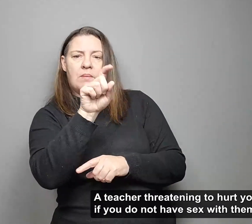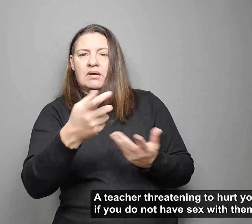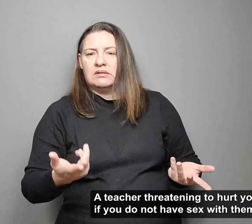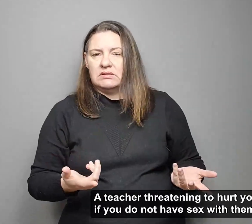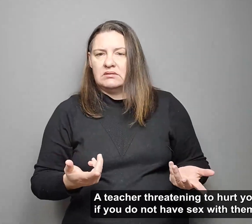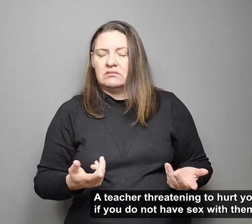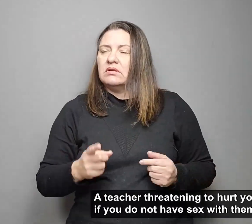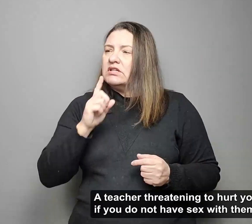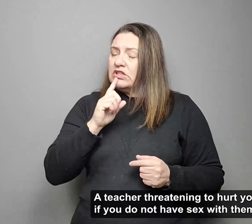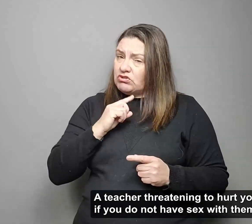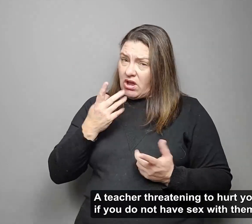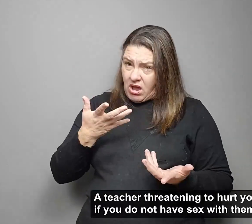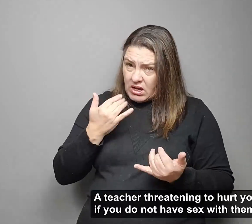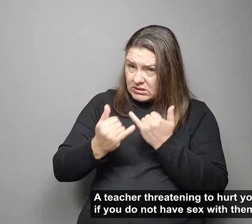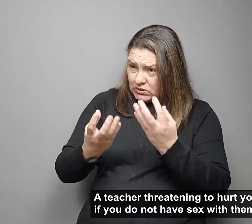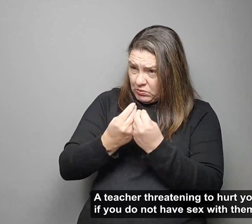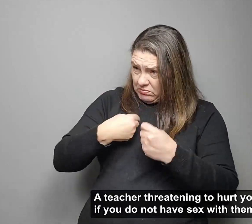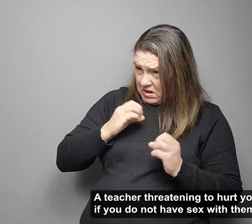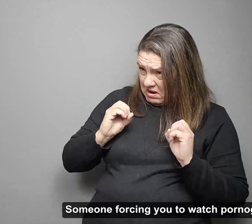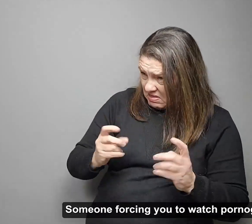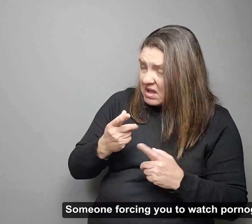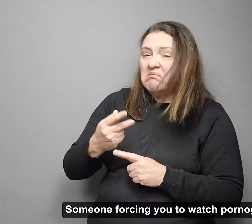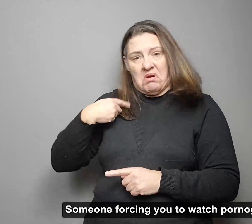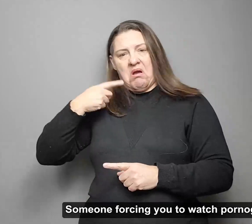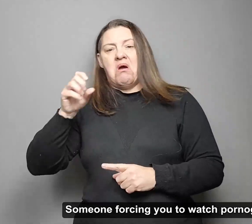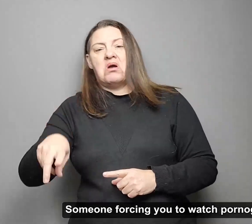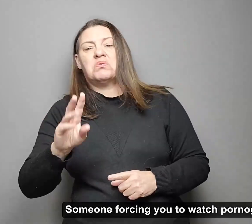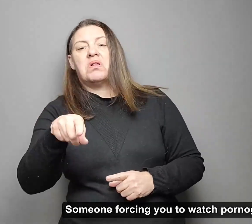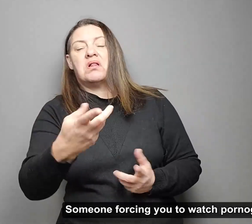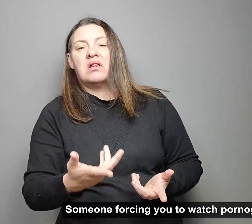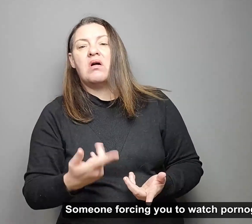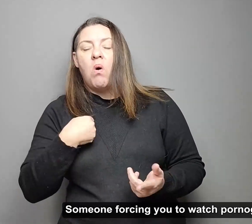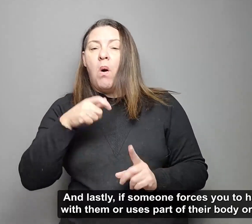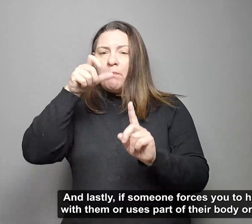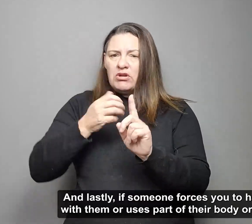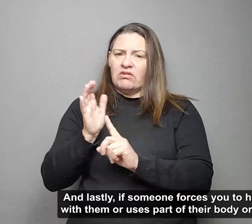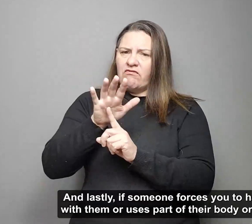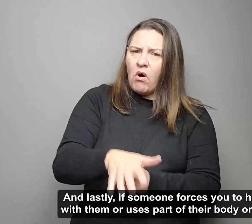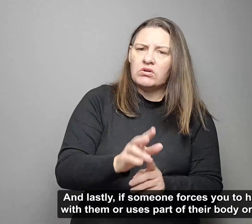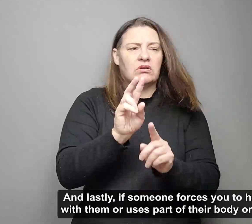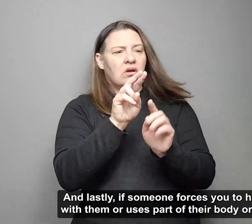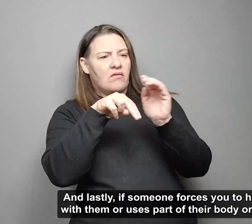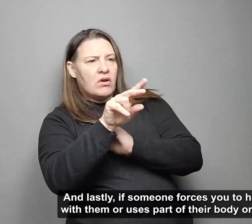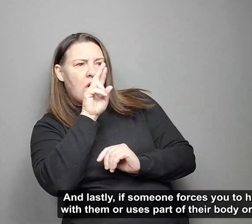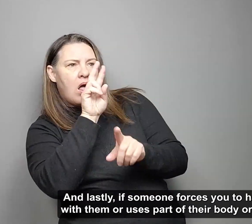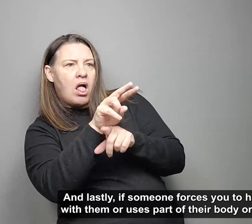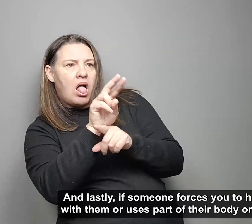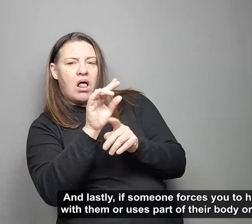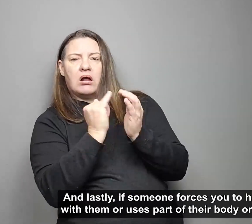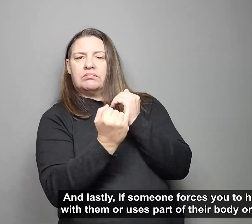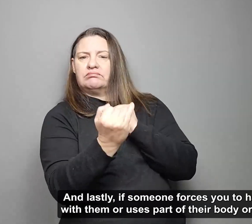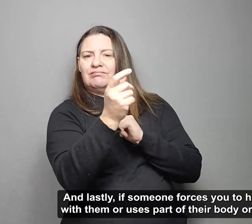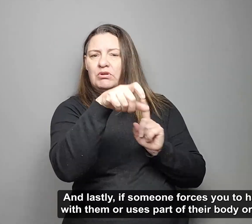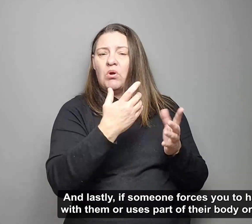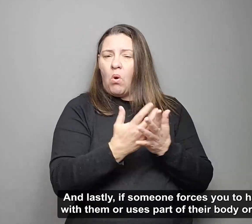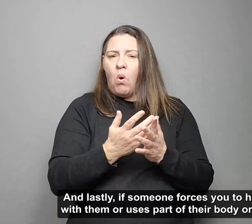teacher threatening to hurt you if you do not have sex with them. Someone forcing you to watch pornography. And lastly, if someone forces you to have sex